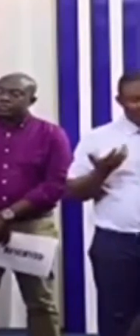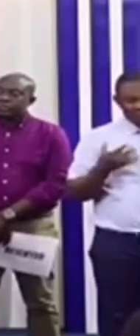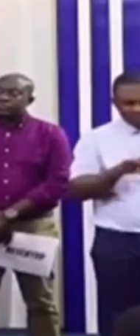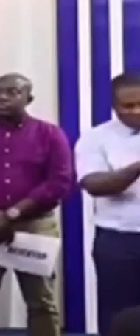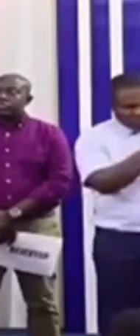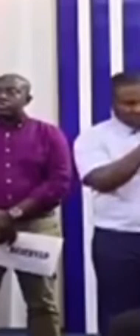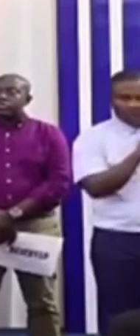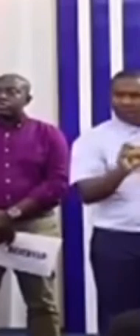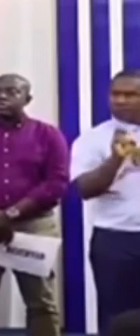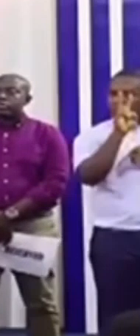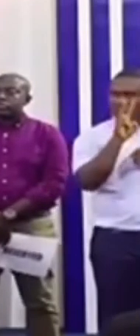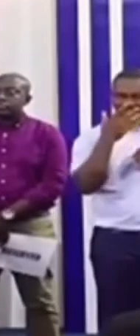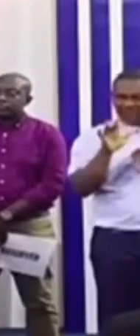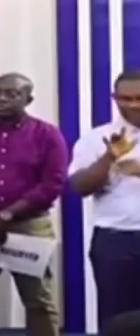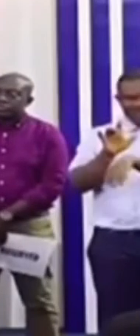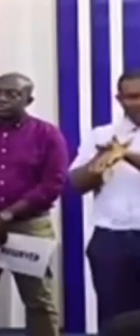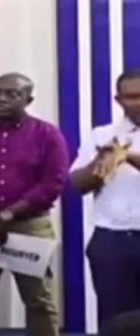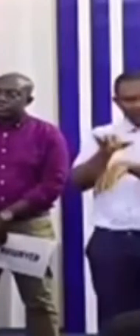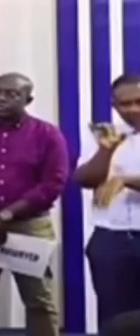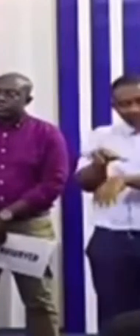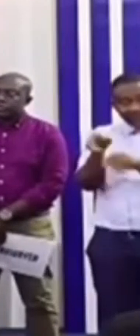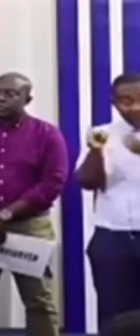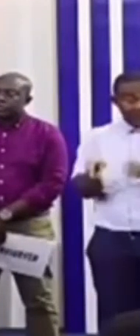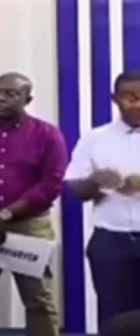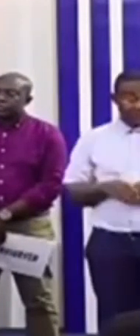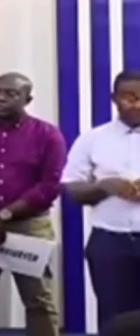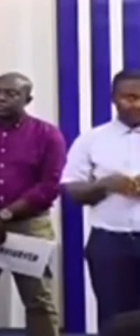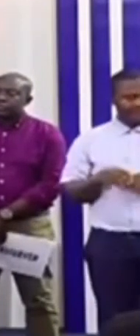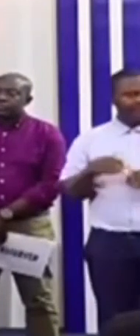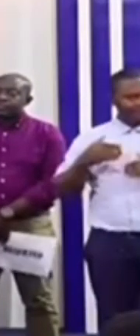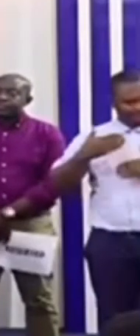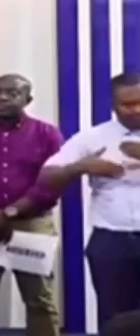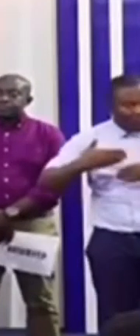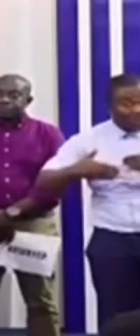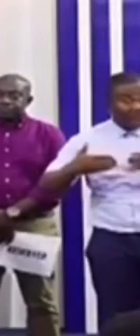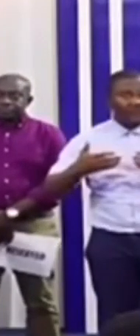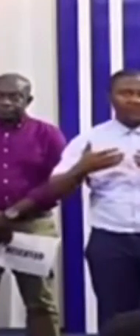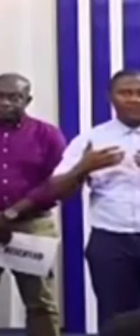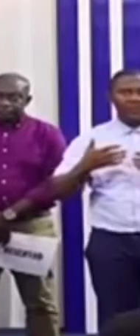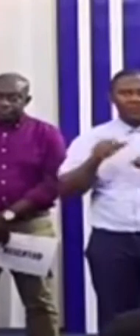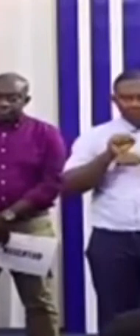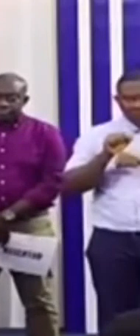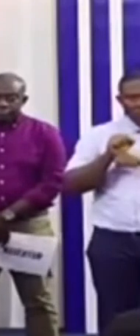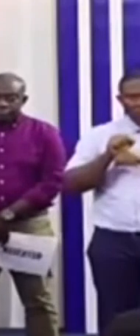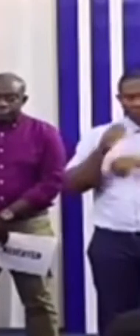12 contacts. We are still in the process to work assiduously to get